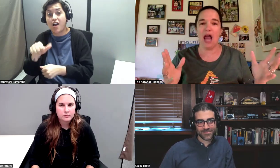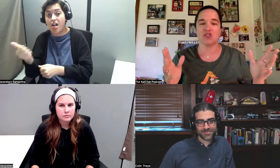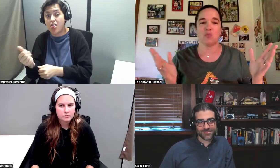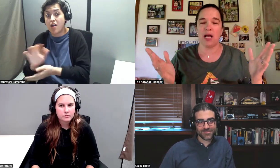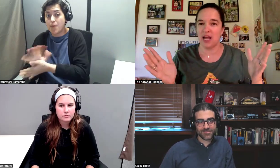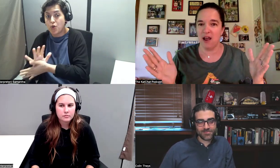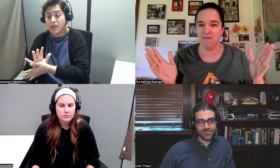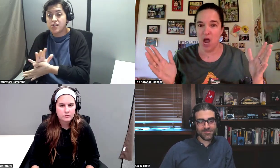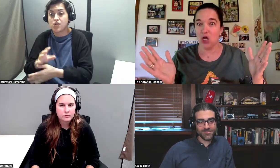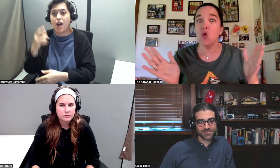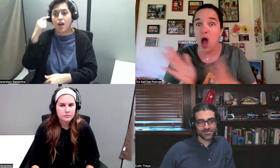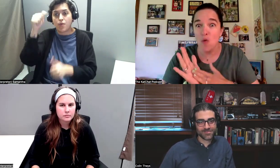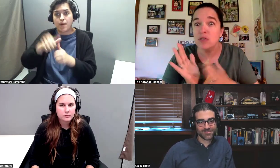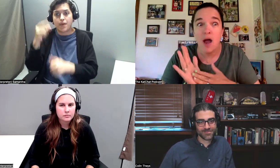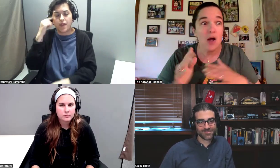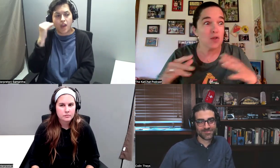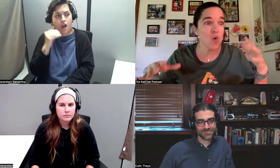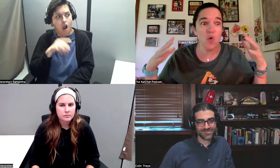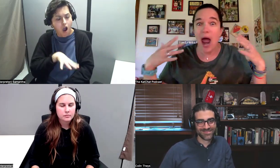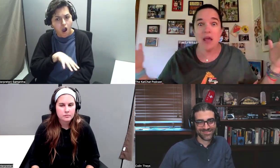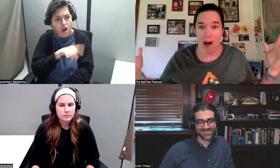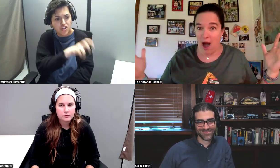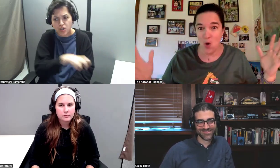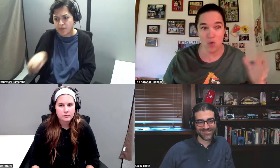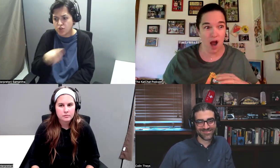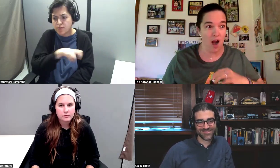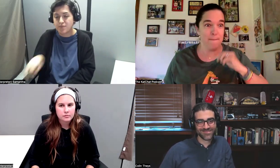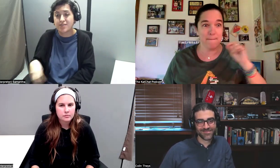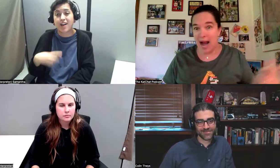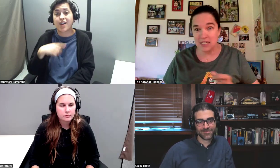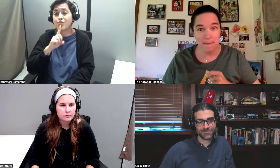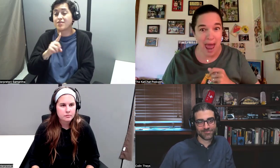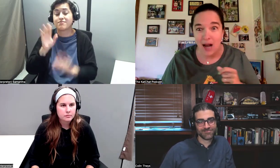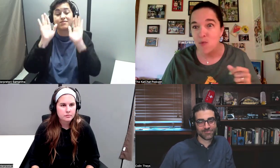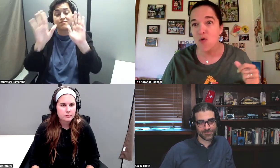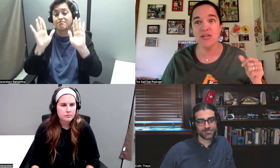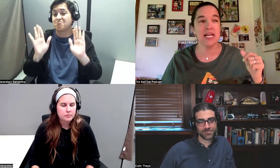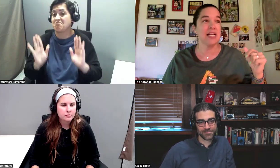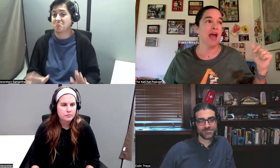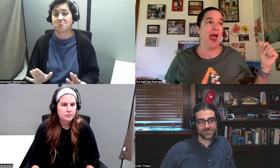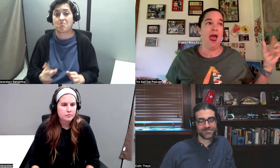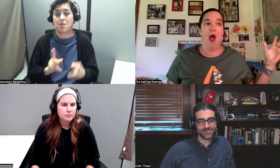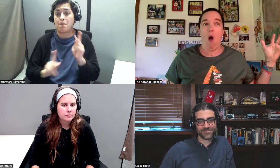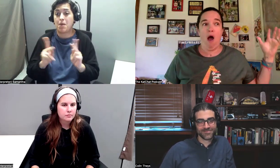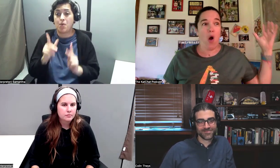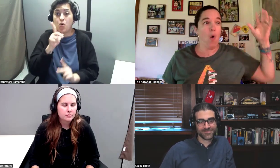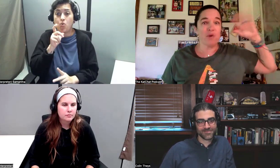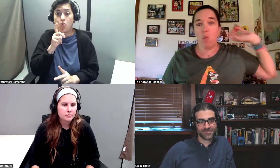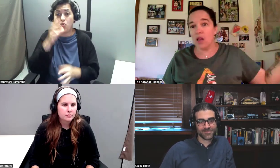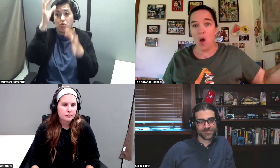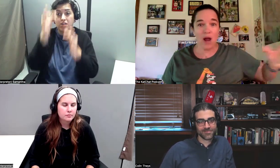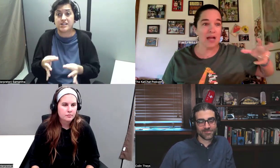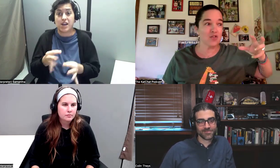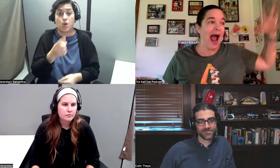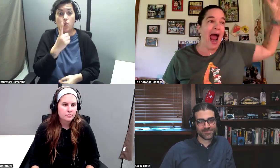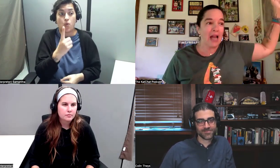So I should want to give kudos to anybody who does back to back movies, going from